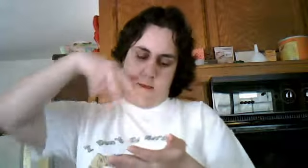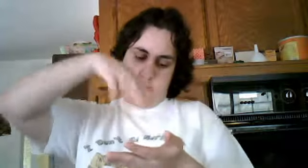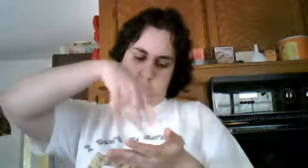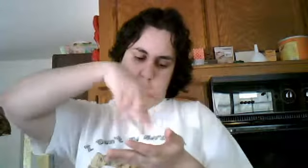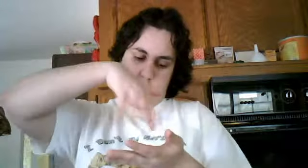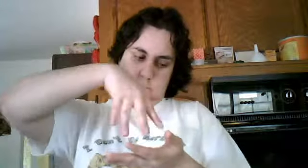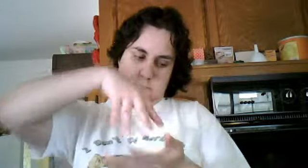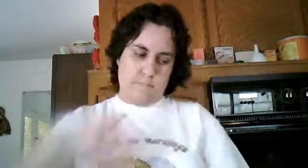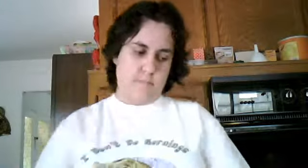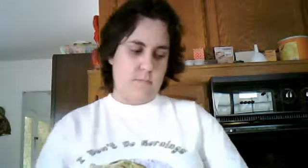Study.